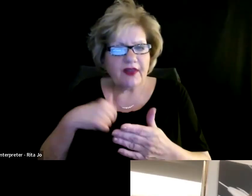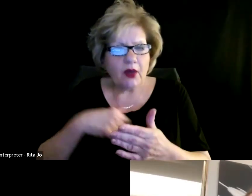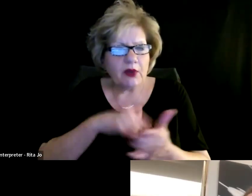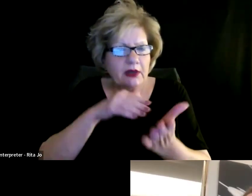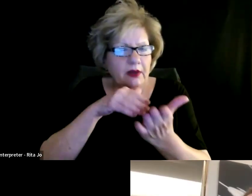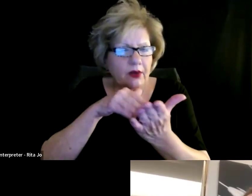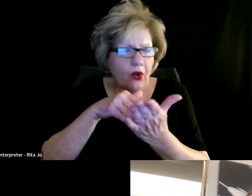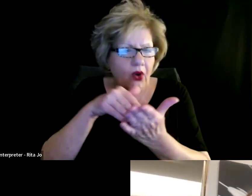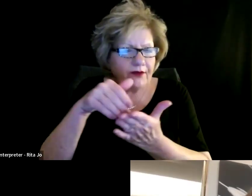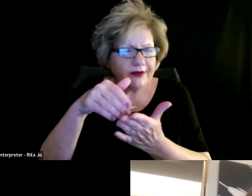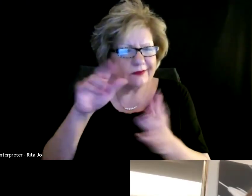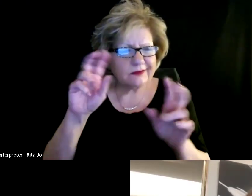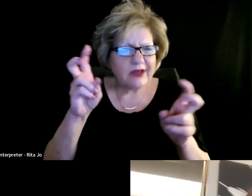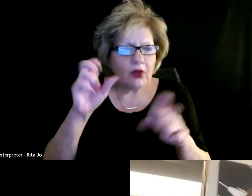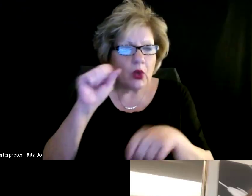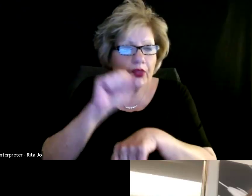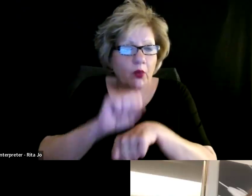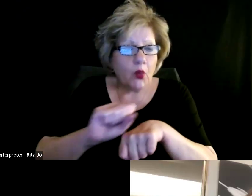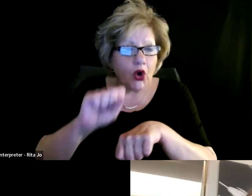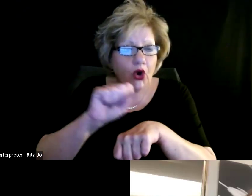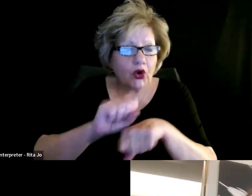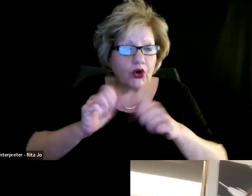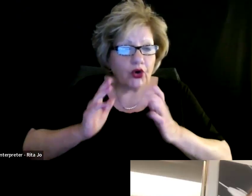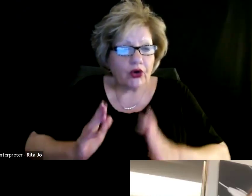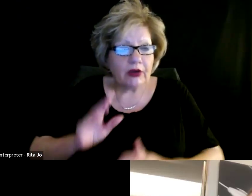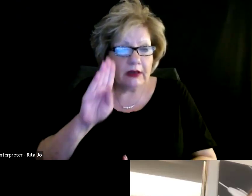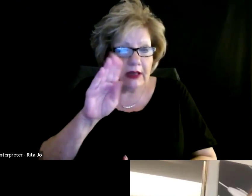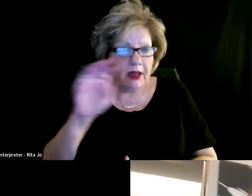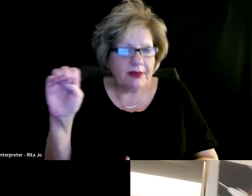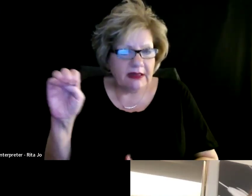more worker bee kind of things that are non-managerial, I think is really